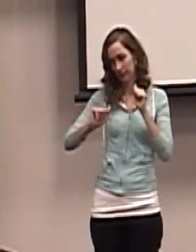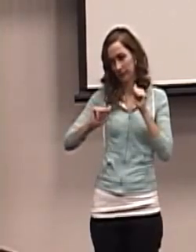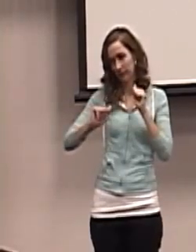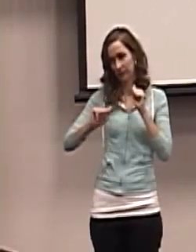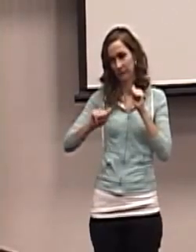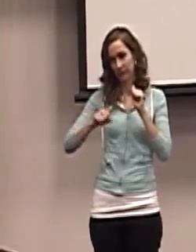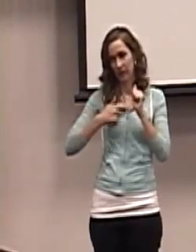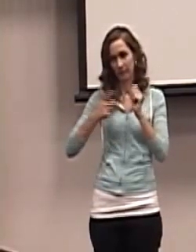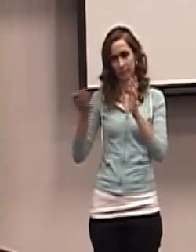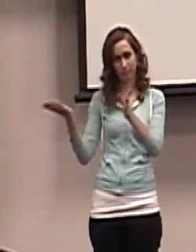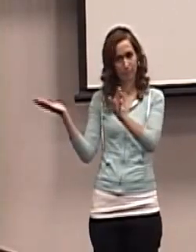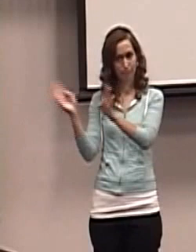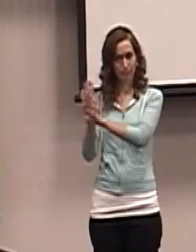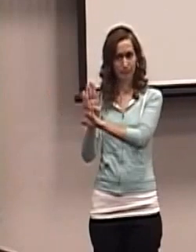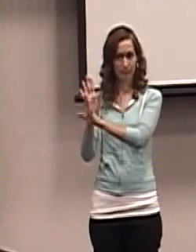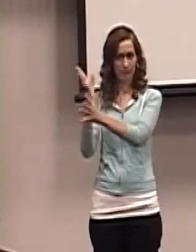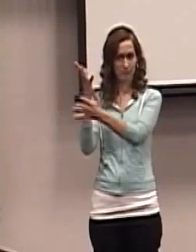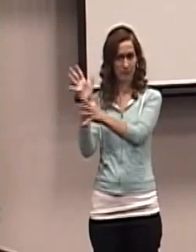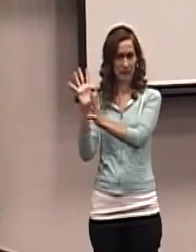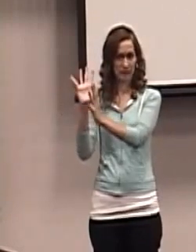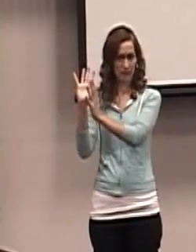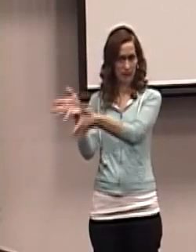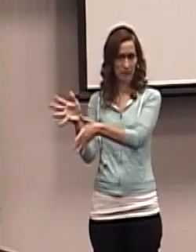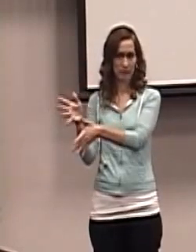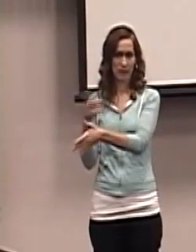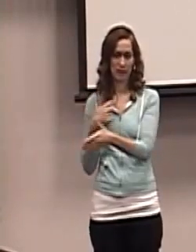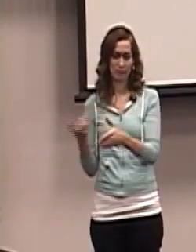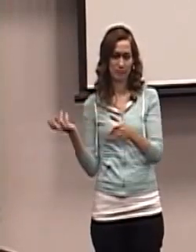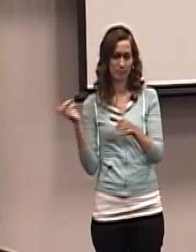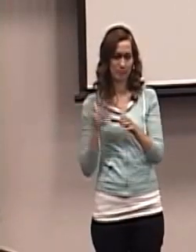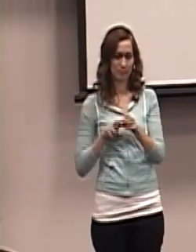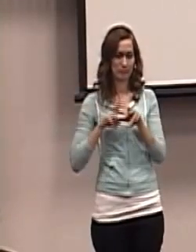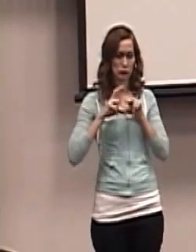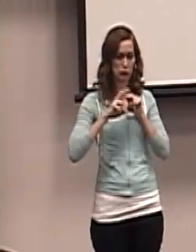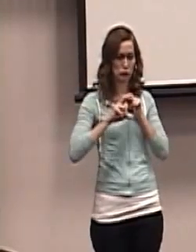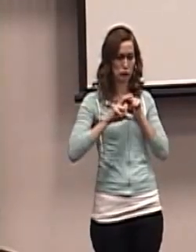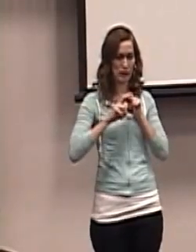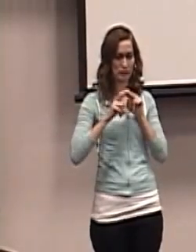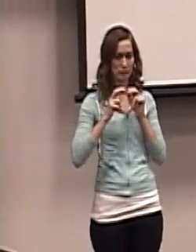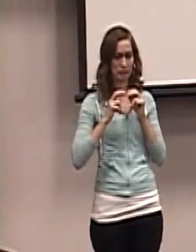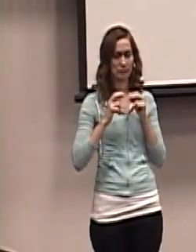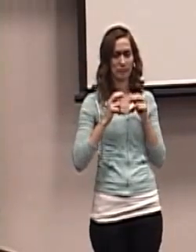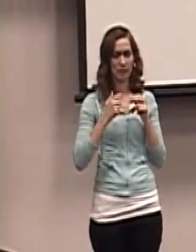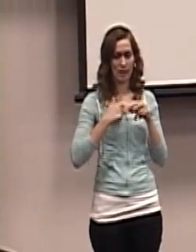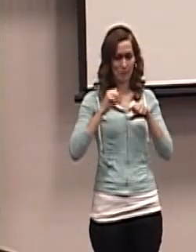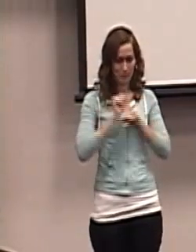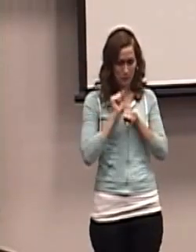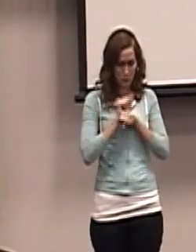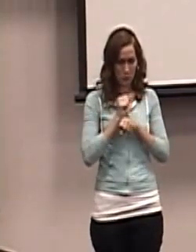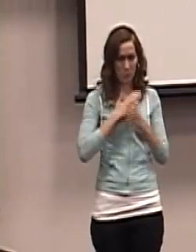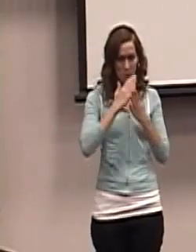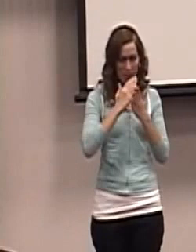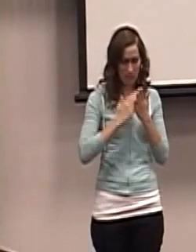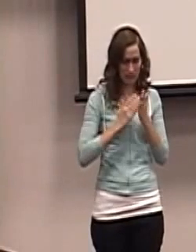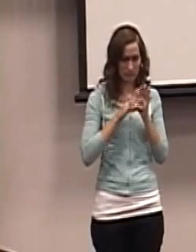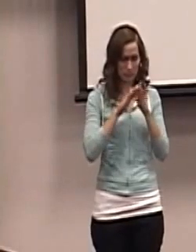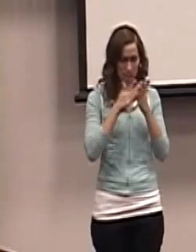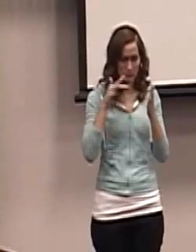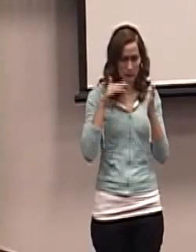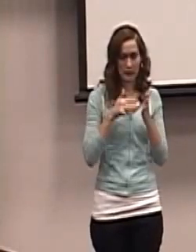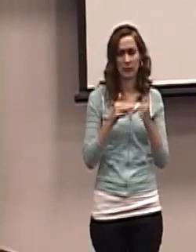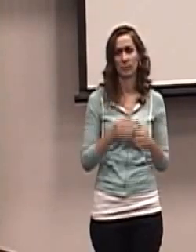I turned it off, got back on the train, and worked on my lessons and Bible studies and such.